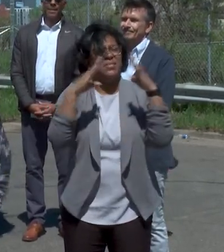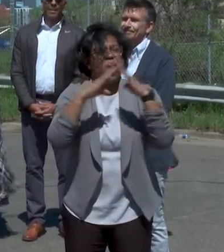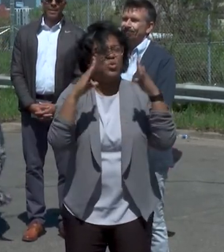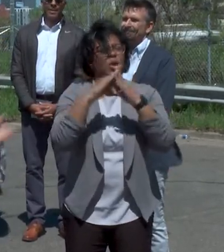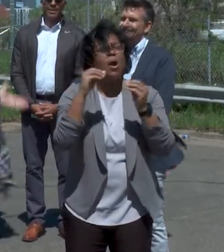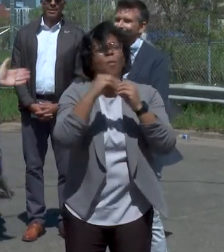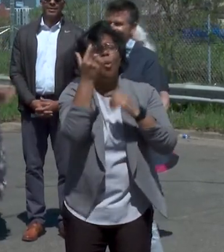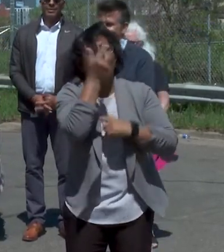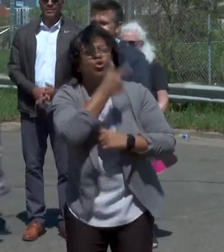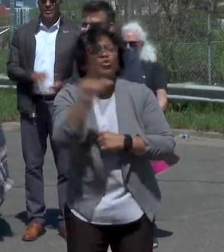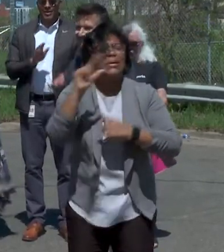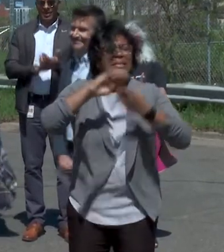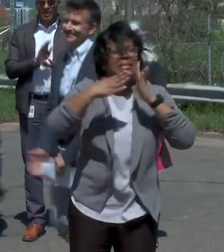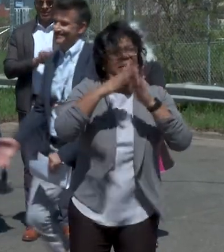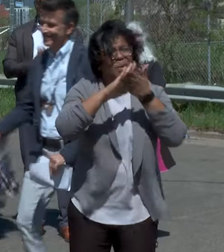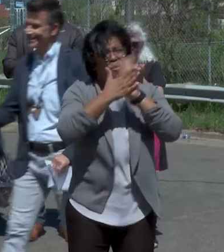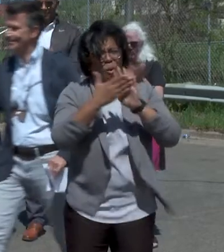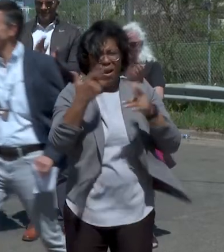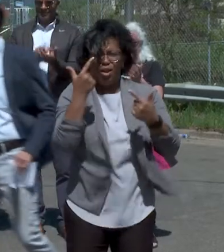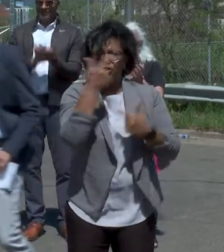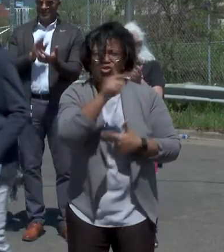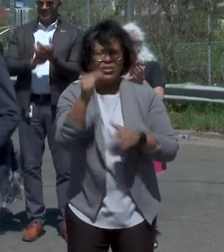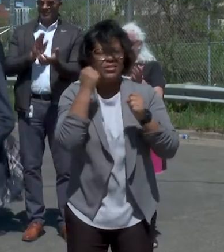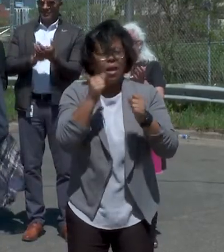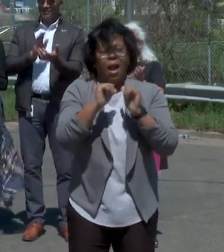beautiful vision a reality.